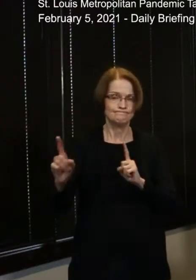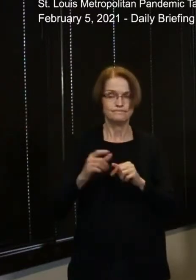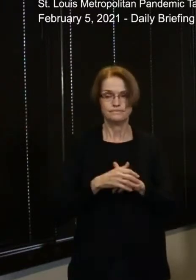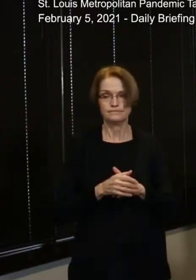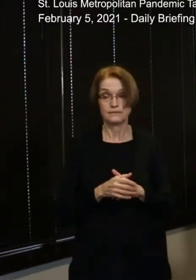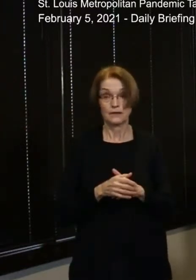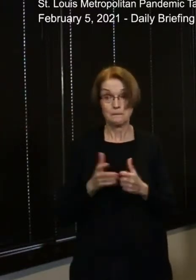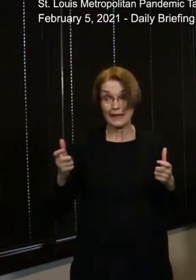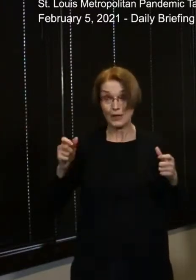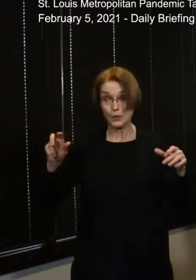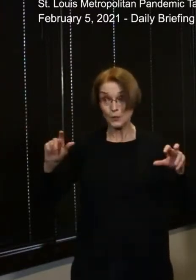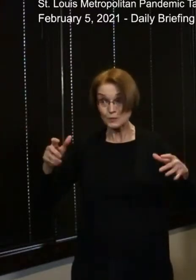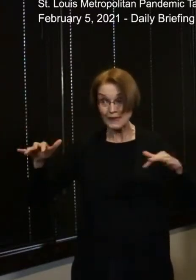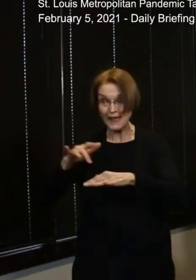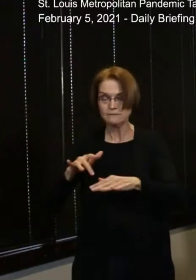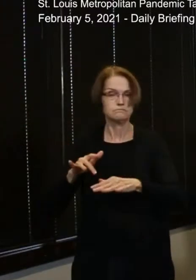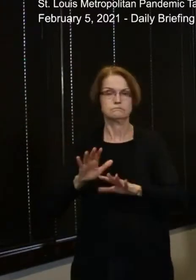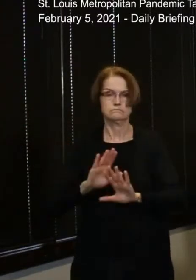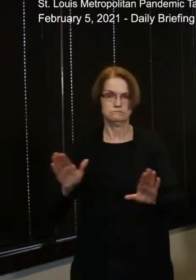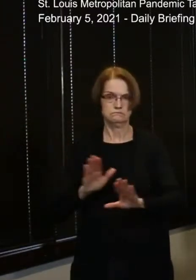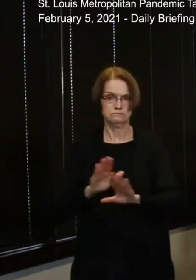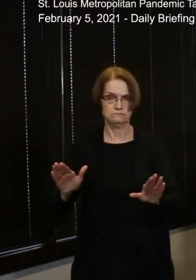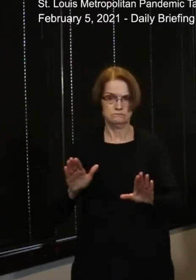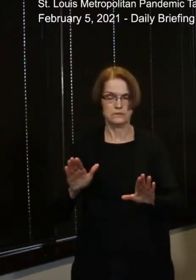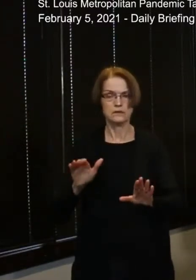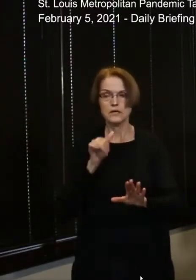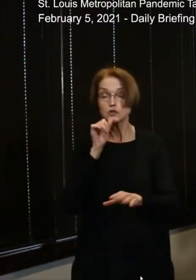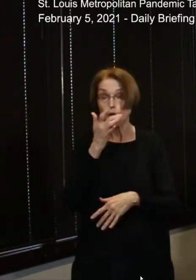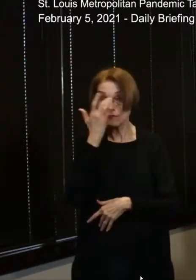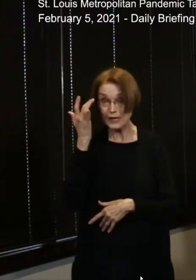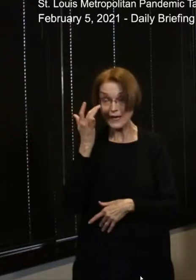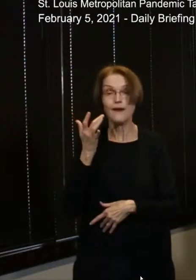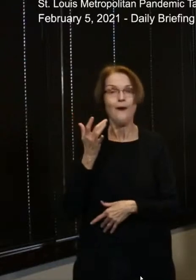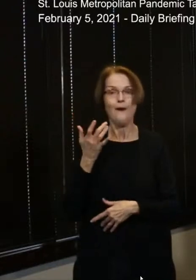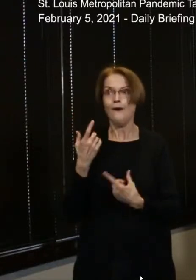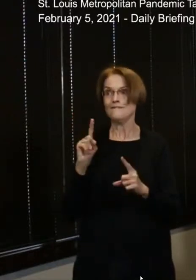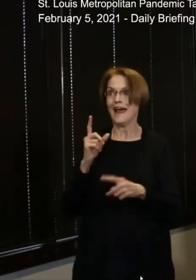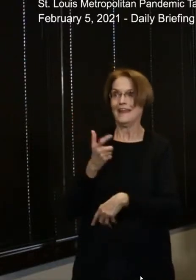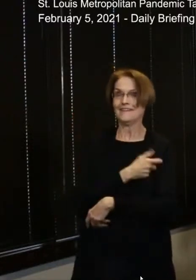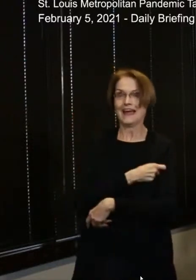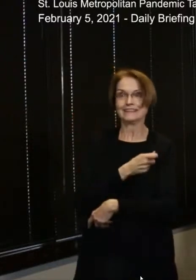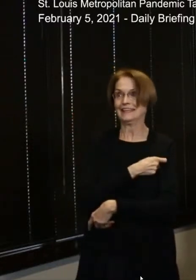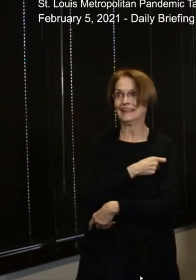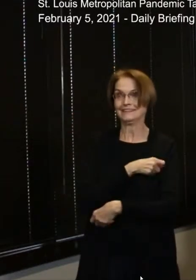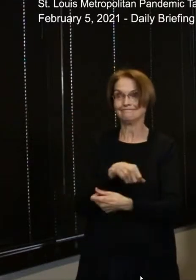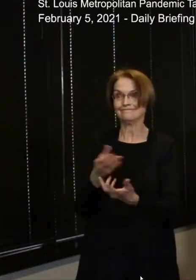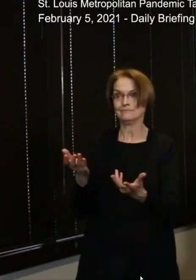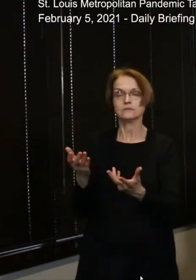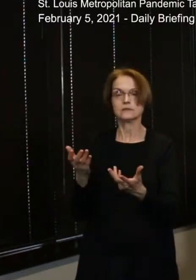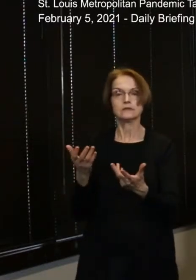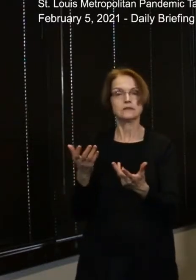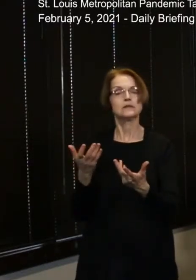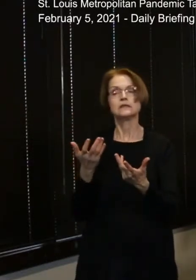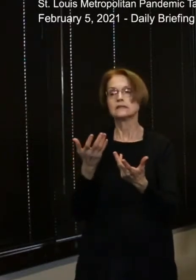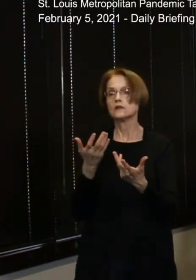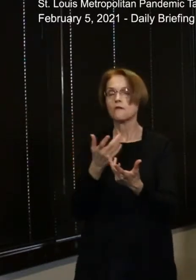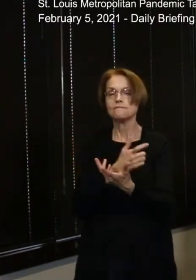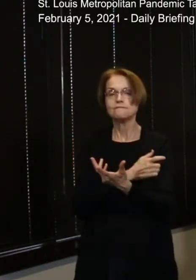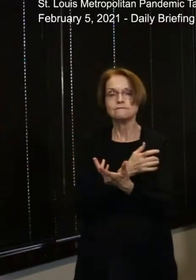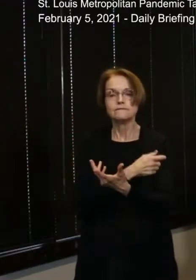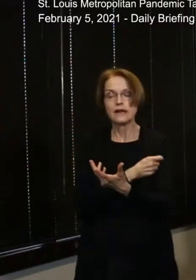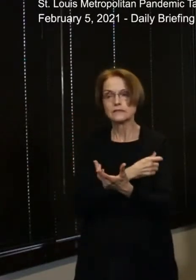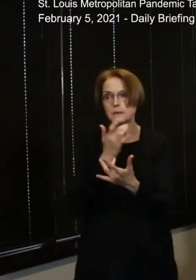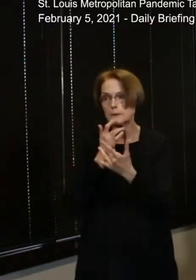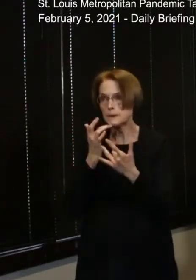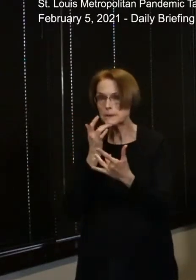not gathering in groups. So don't forget, just because we do have vaccine coming, still very small amounts, we still